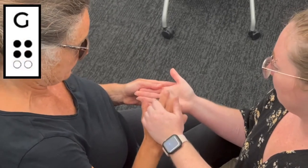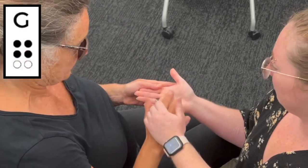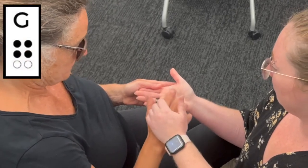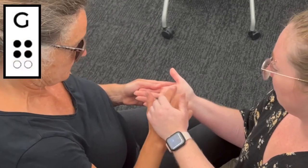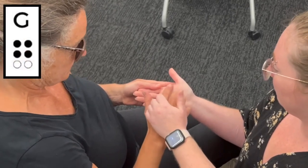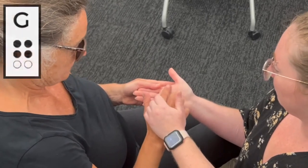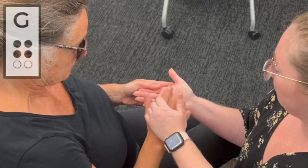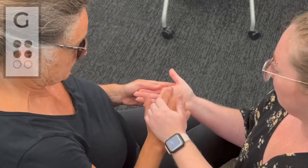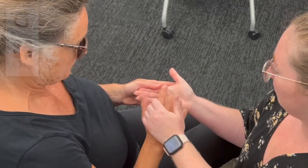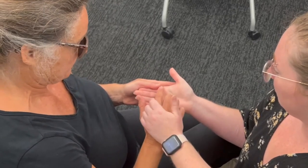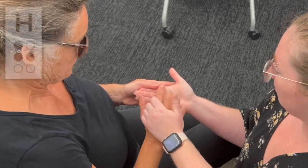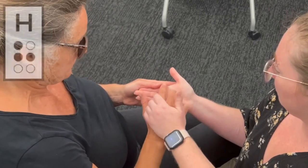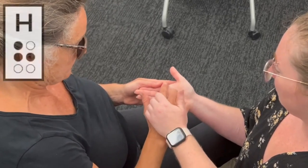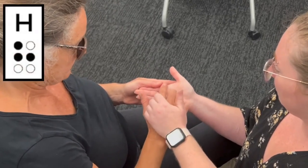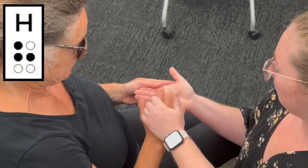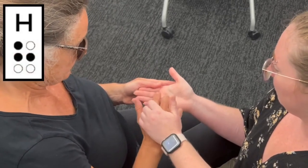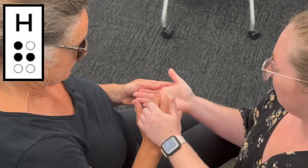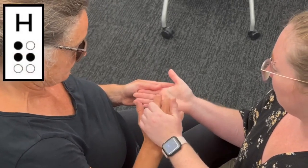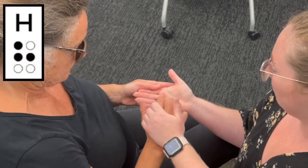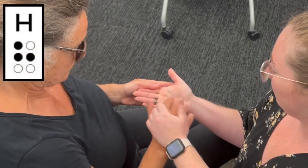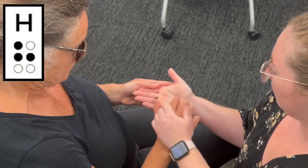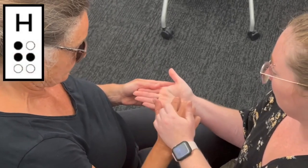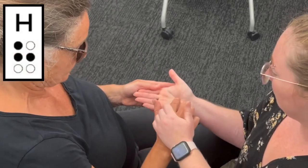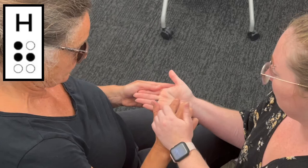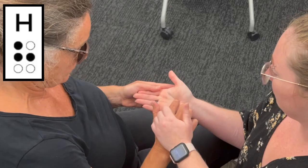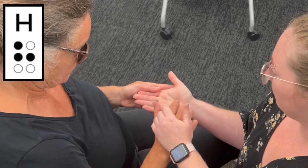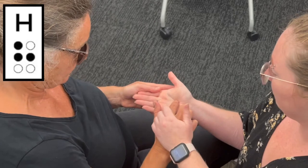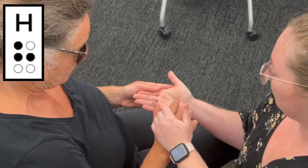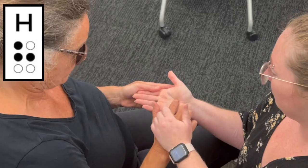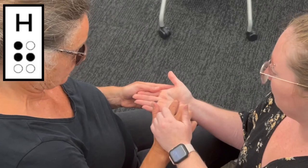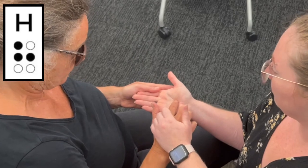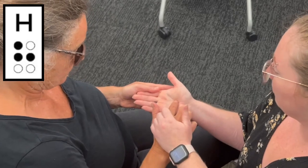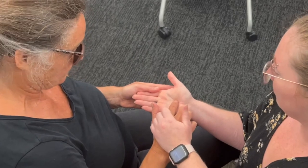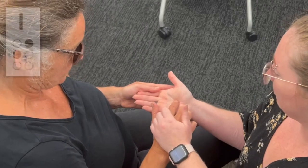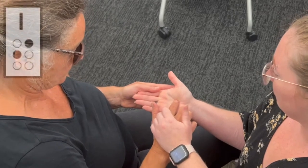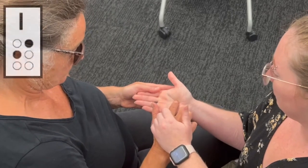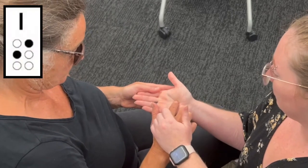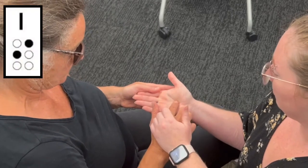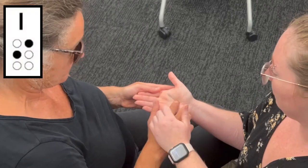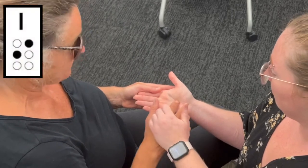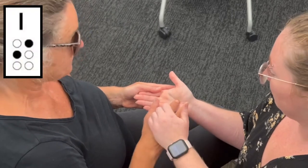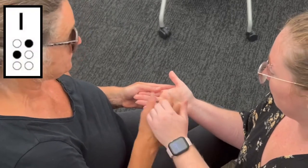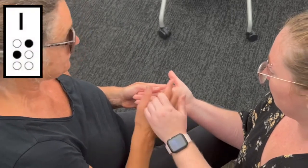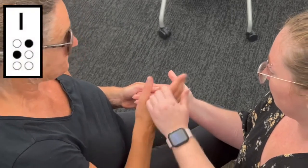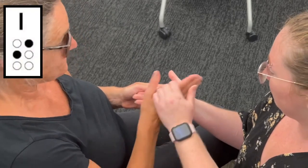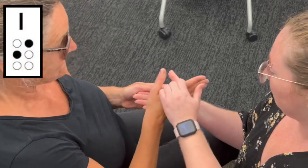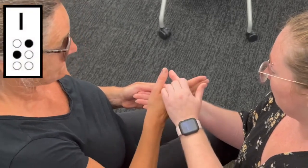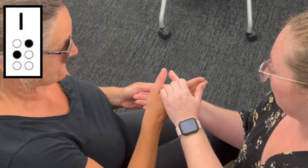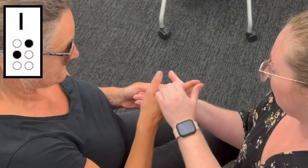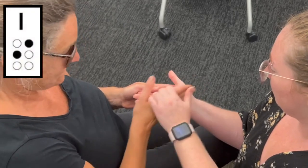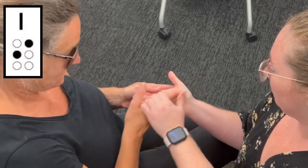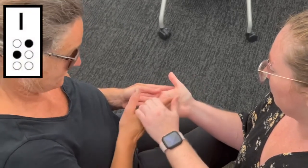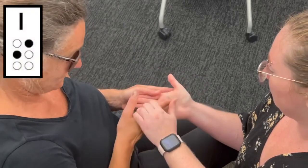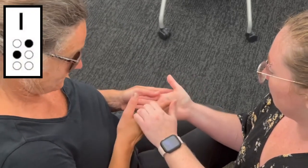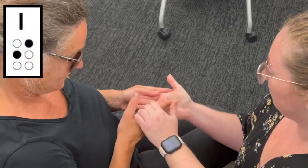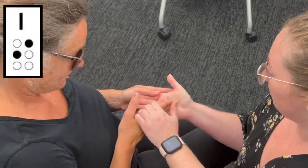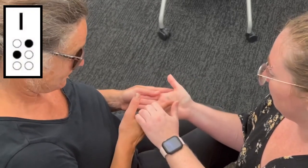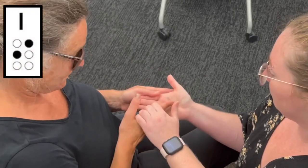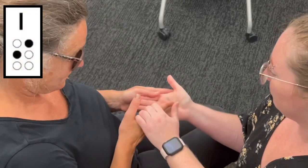1, 2, 4, and 5. H. Dots 1, 2, and 5. I. Dots 2 and